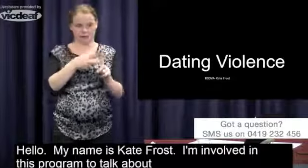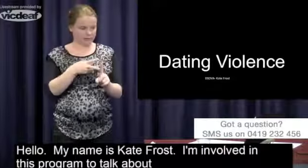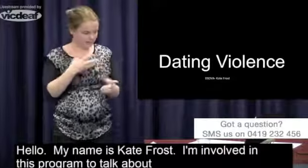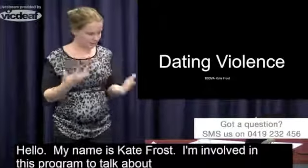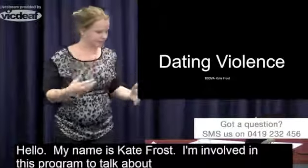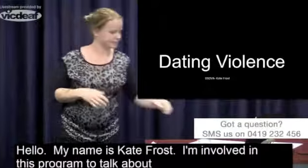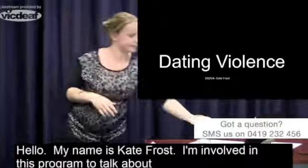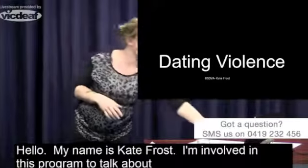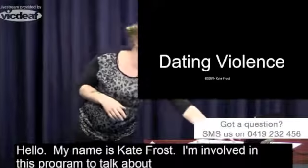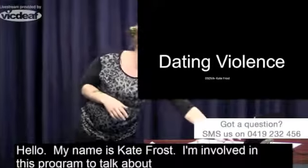So, dating violence,